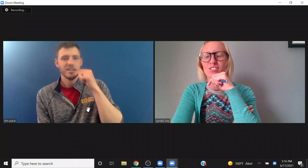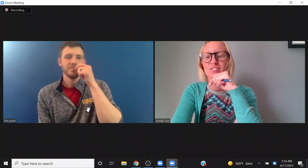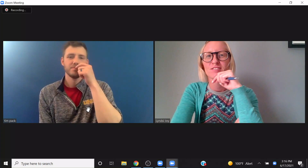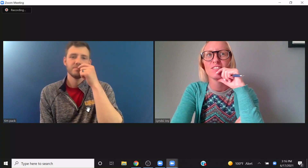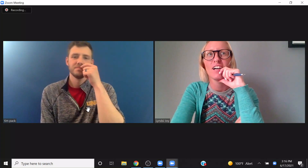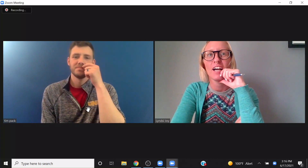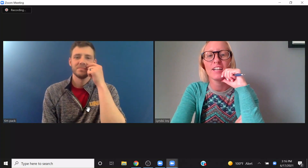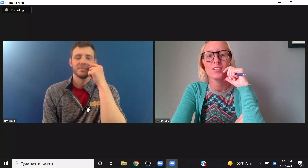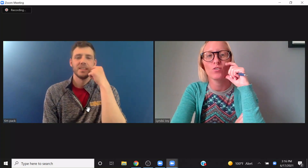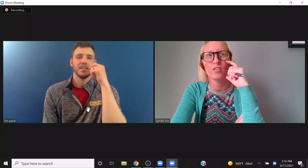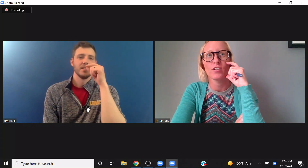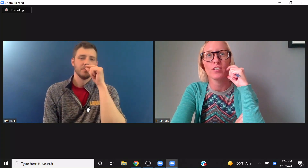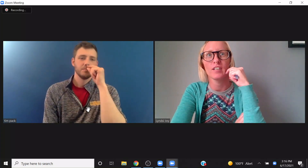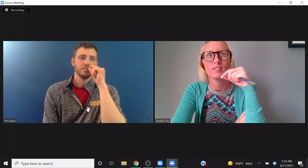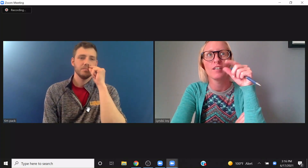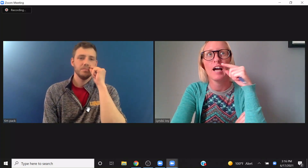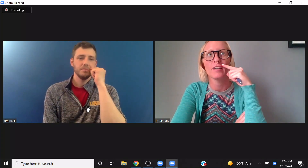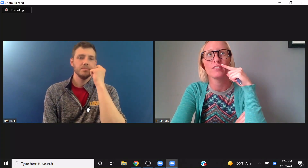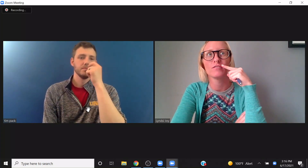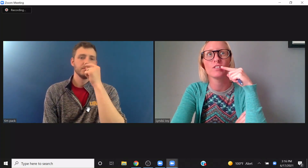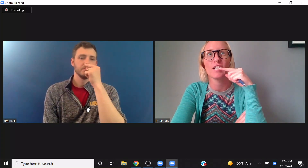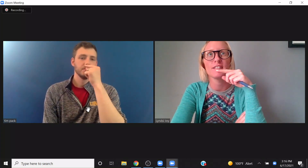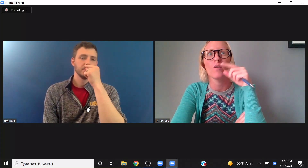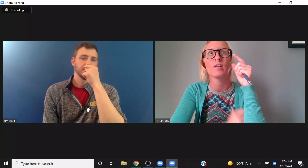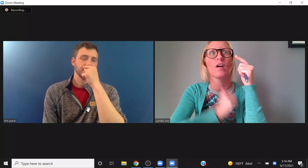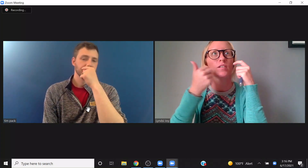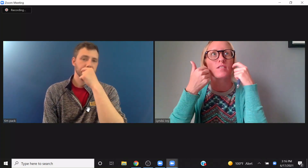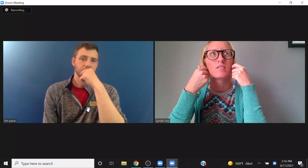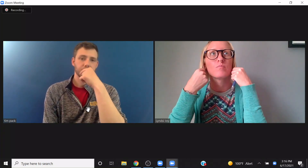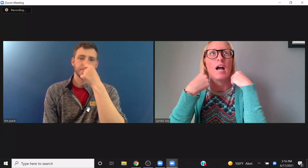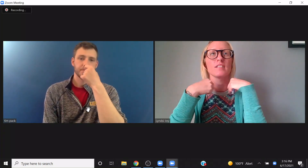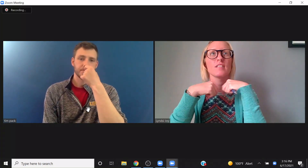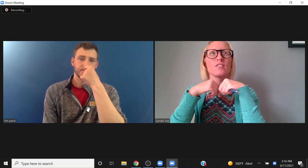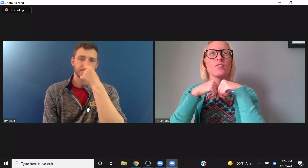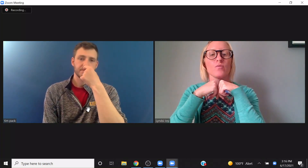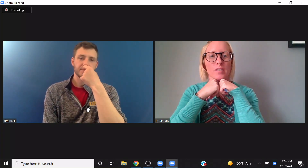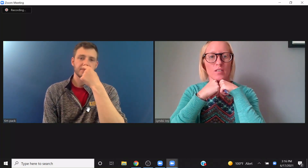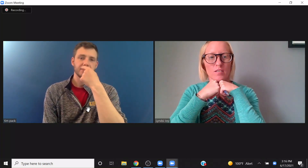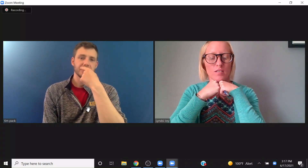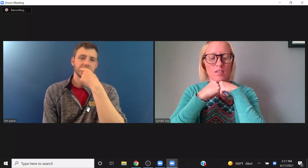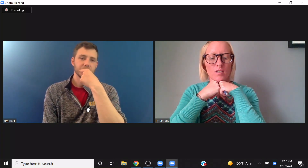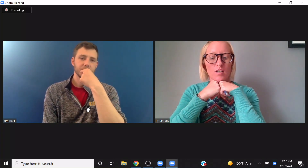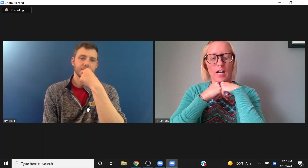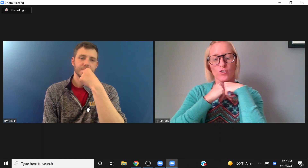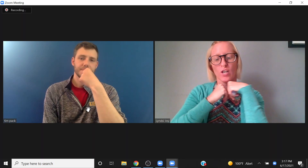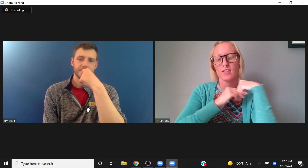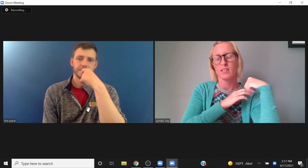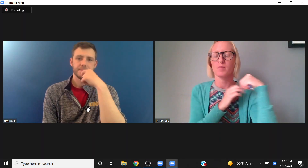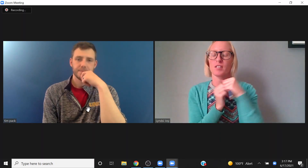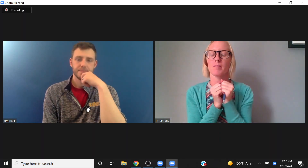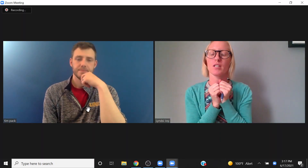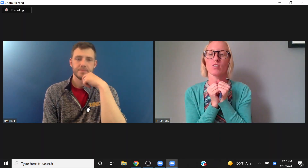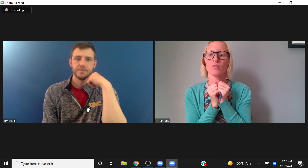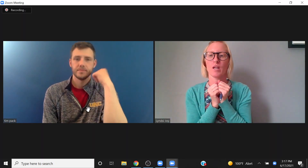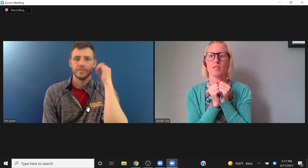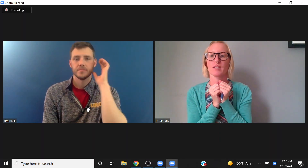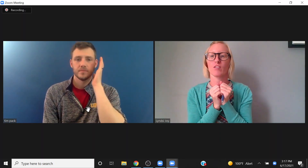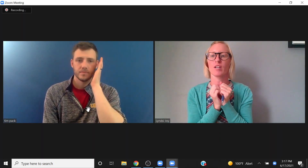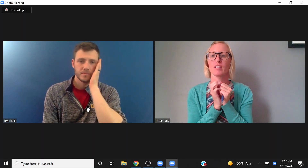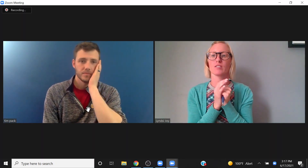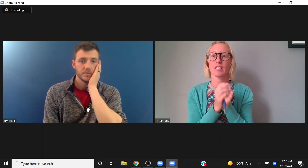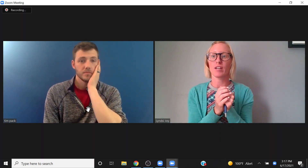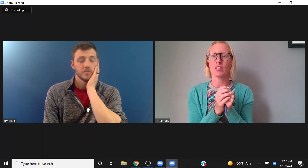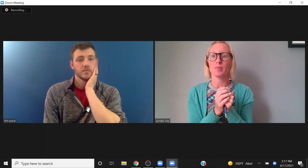I know. I totally agree. I realized that when I was practicing too, because I try to like come to the middle when I